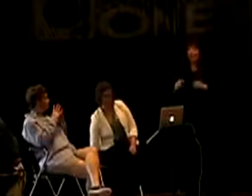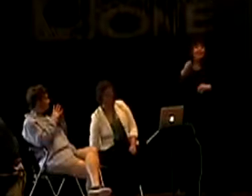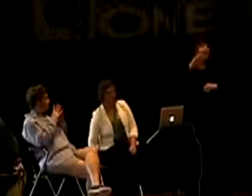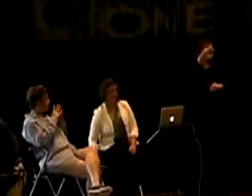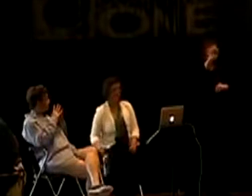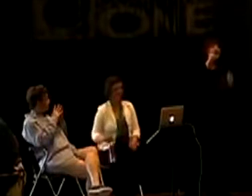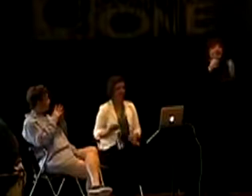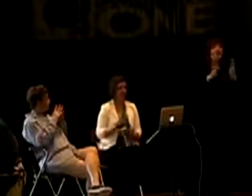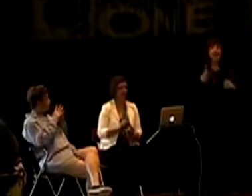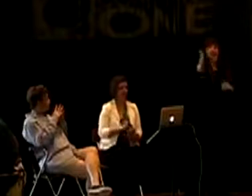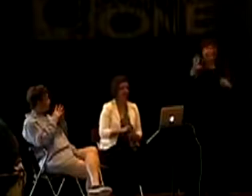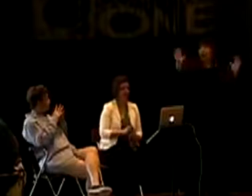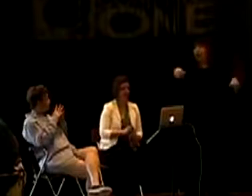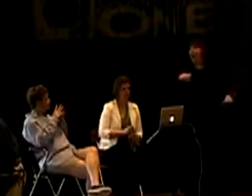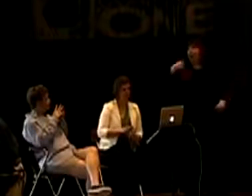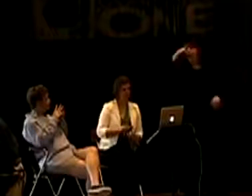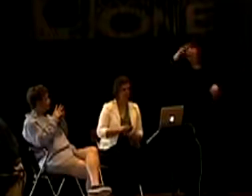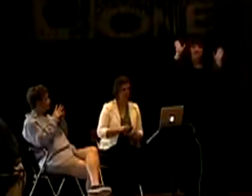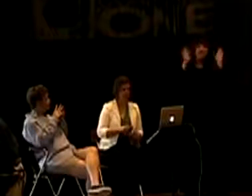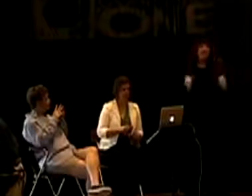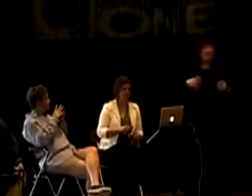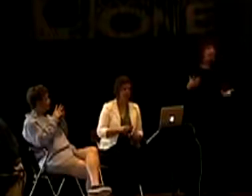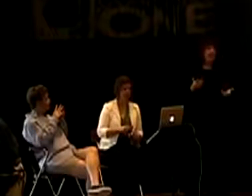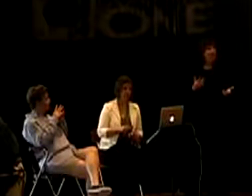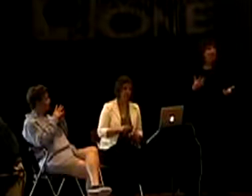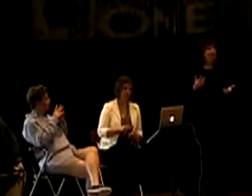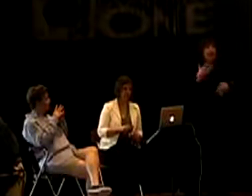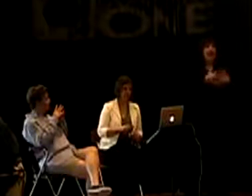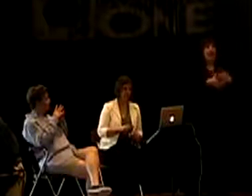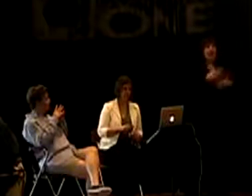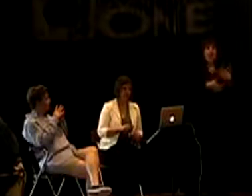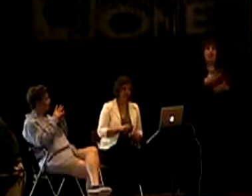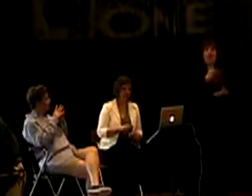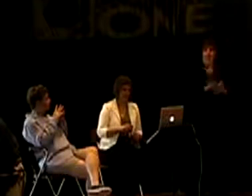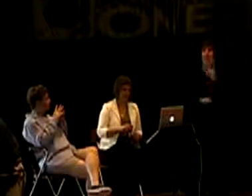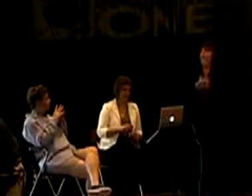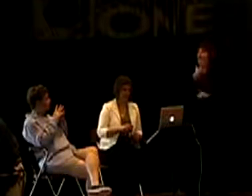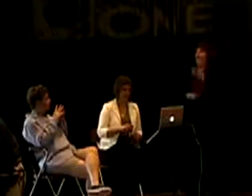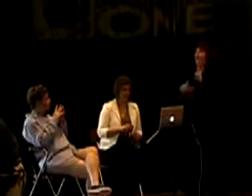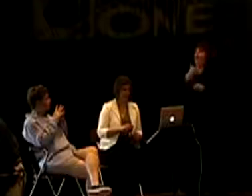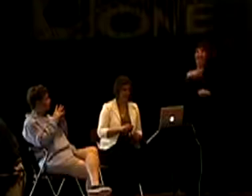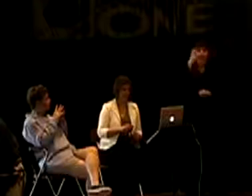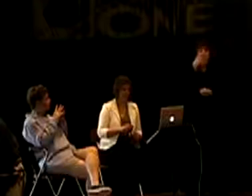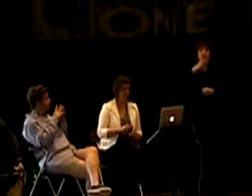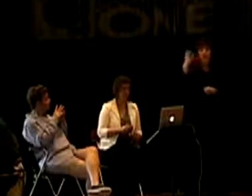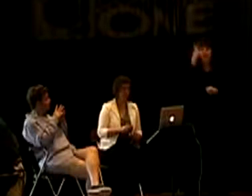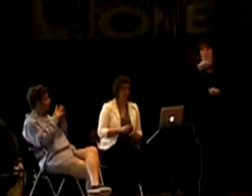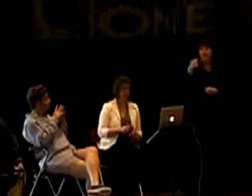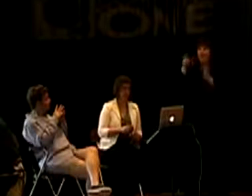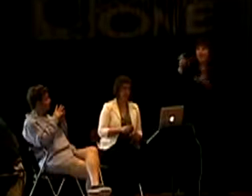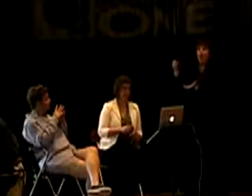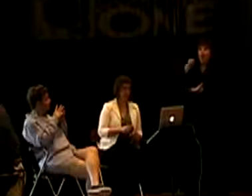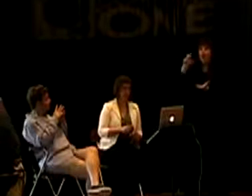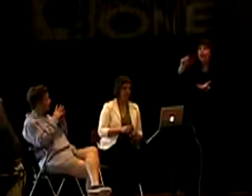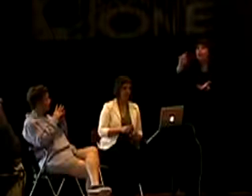before, there's no way you can anticipate all the different kind of treasures and challenges that are ahead of